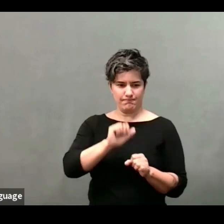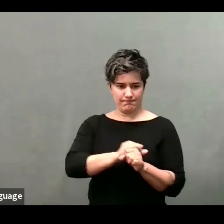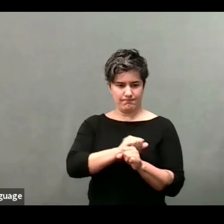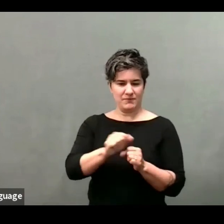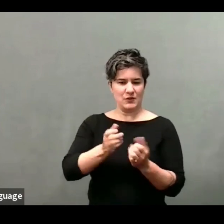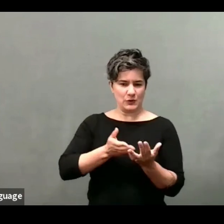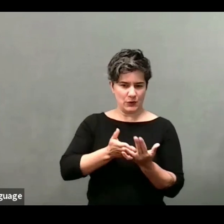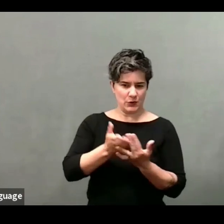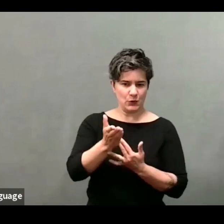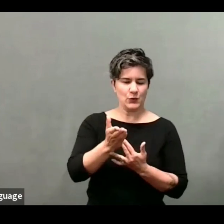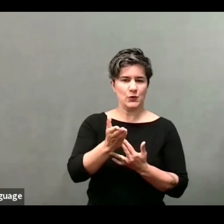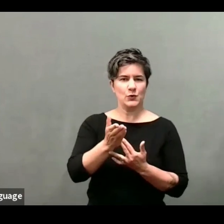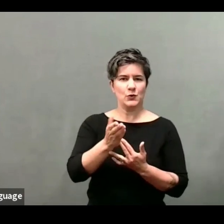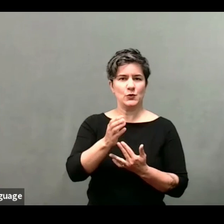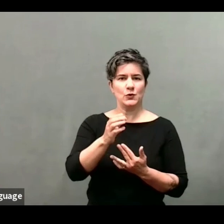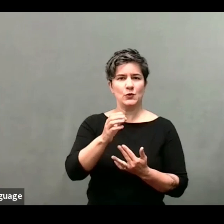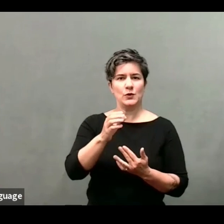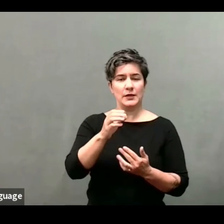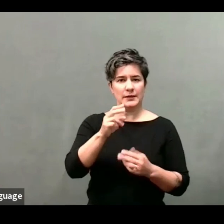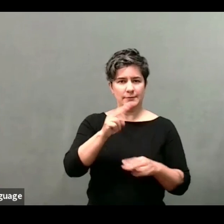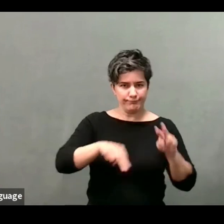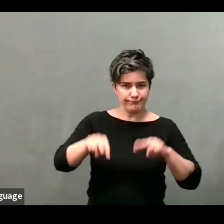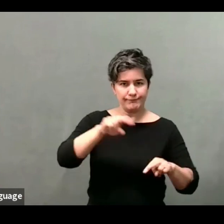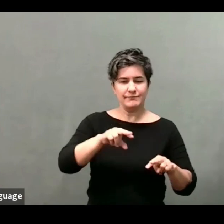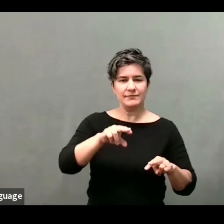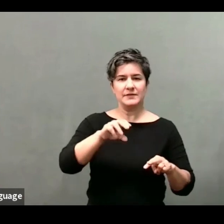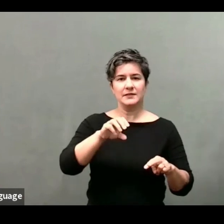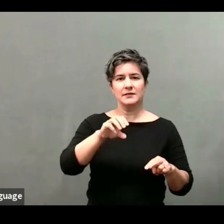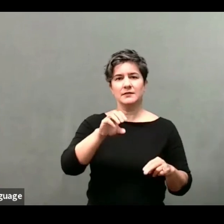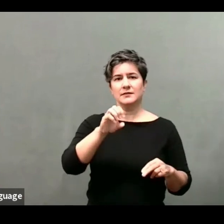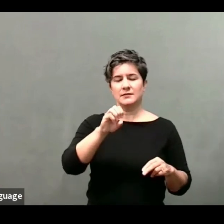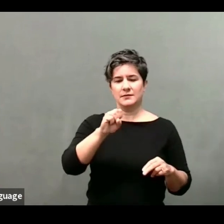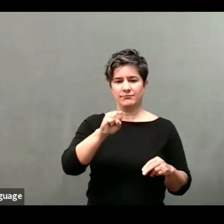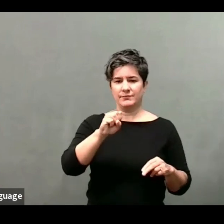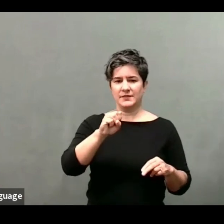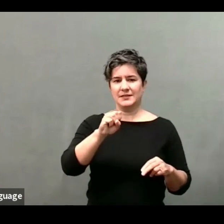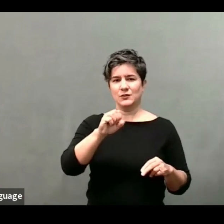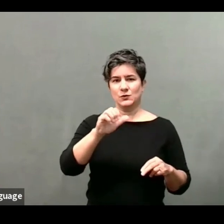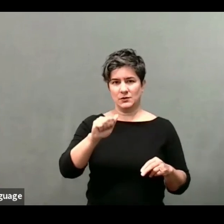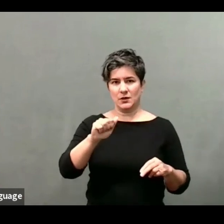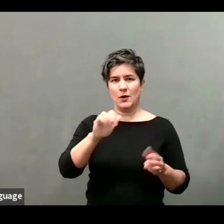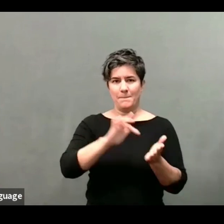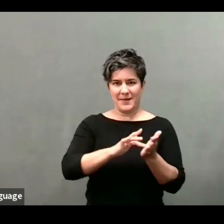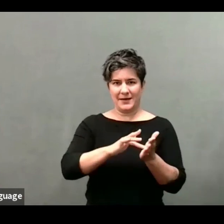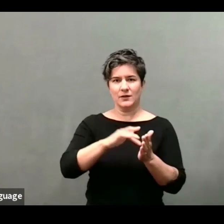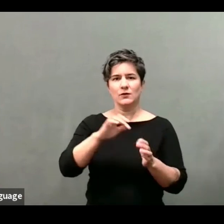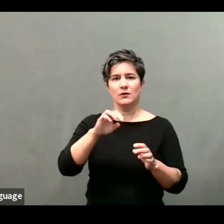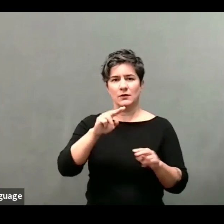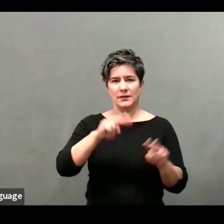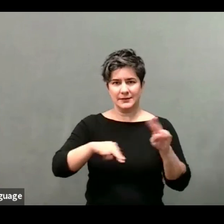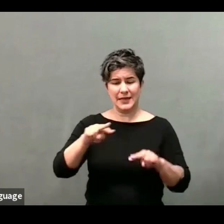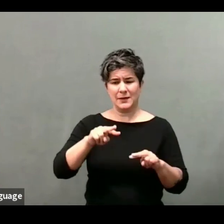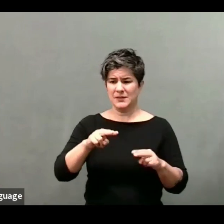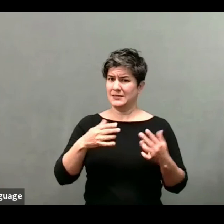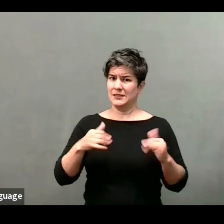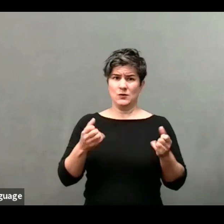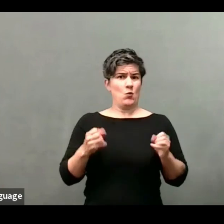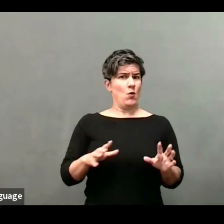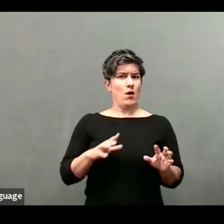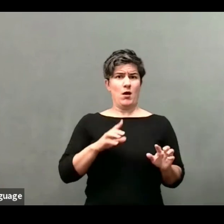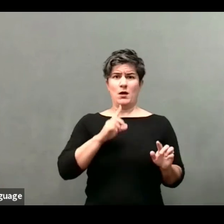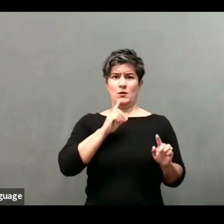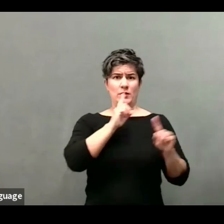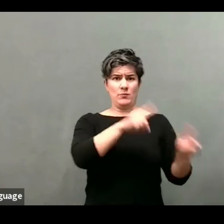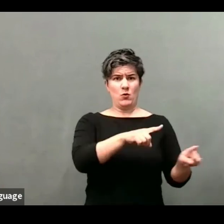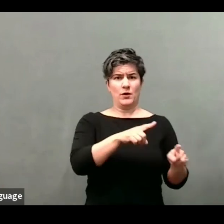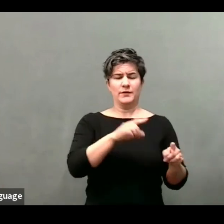through the sexual assault medical forensic exam and does not want to report to law enforcement, they will still have options to connect with crime